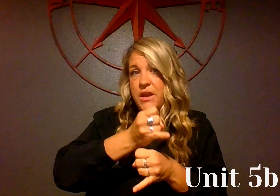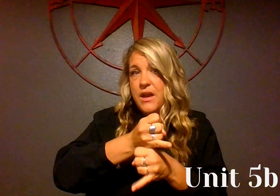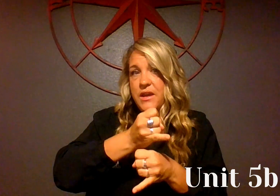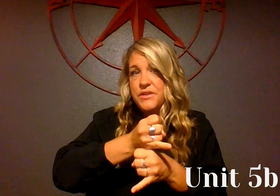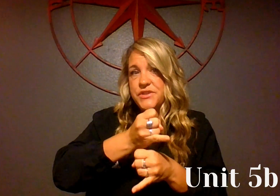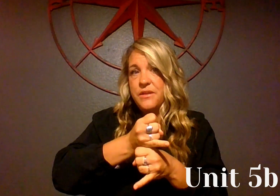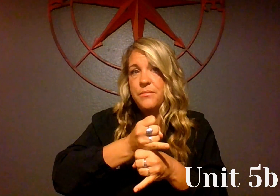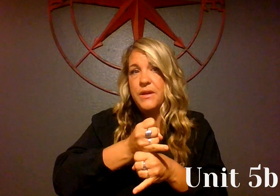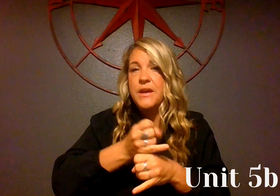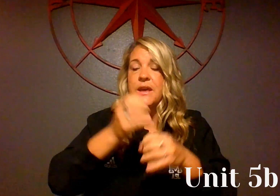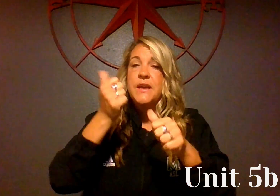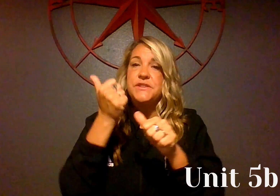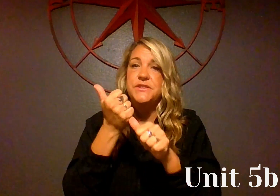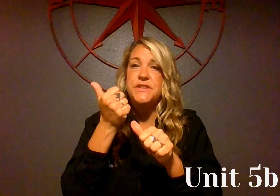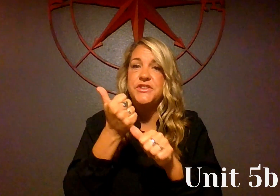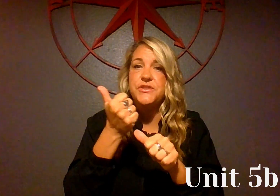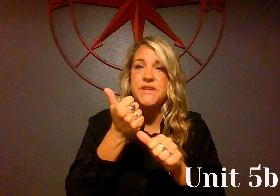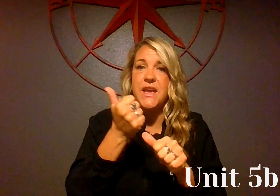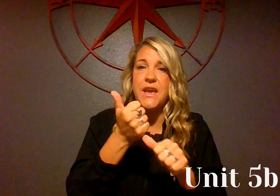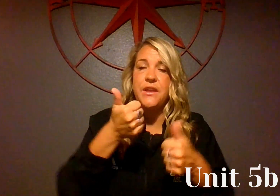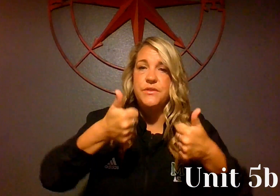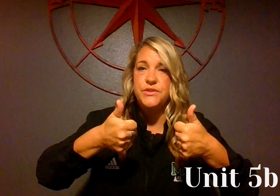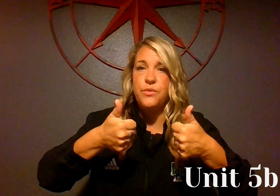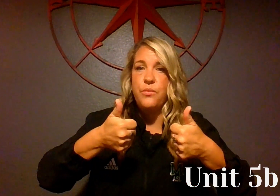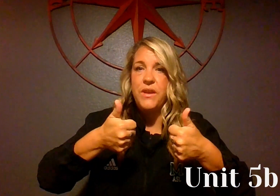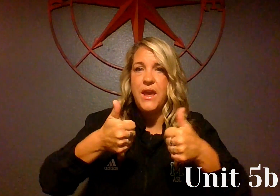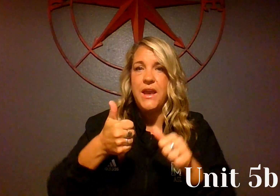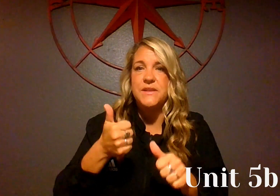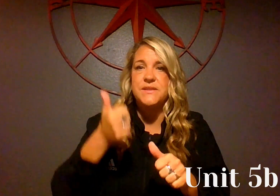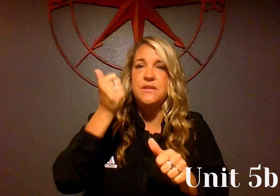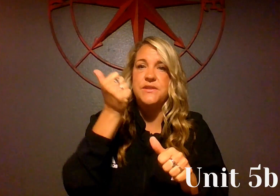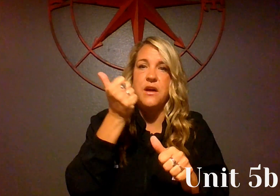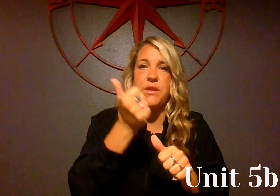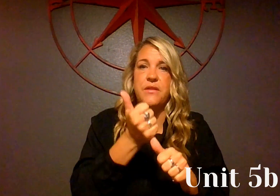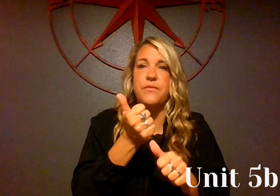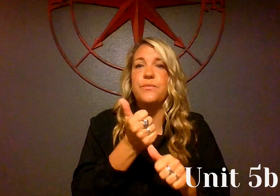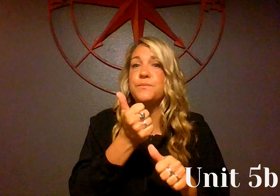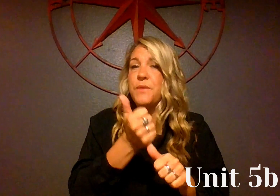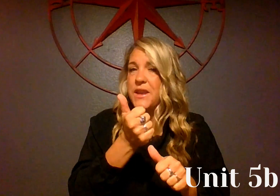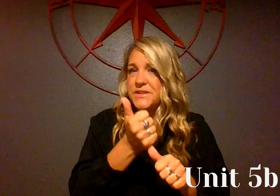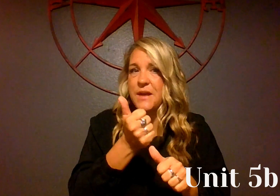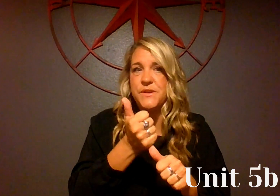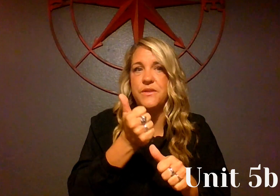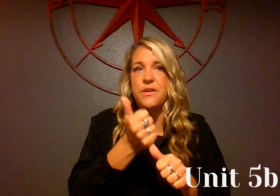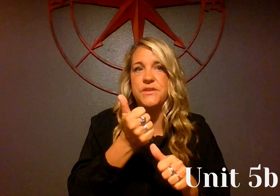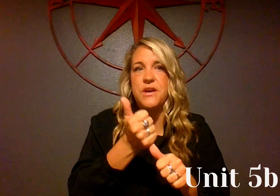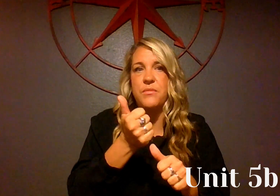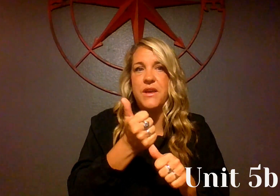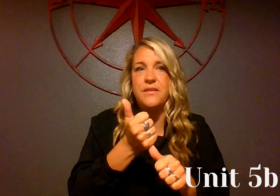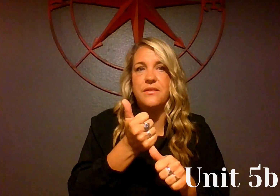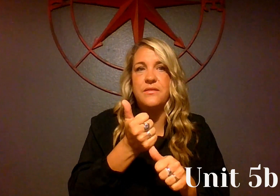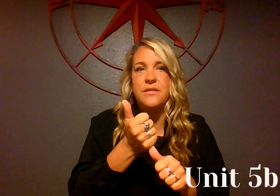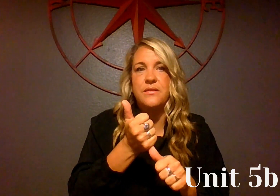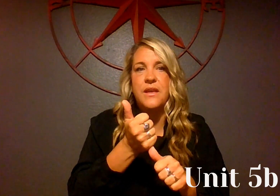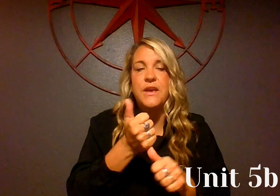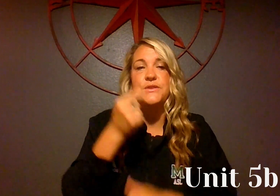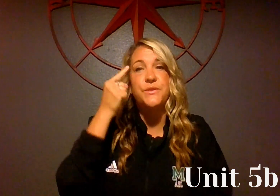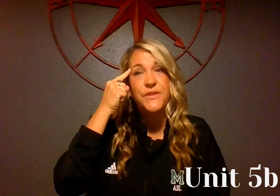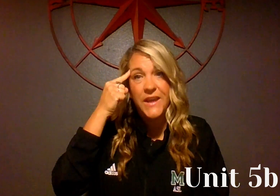I hand shape. Teacher's aid, 2 open A's, dominant kind of taps on the non-dominant. To